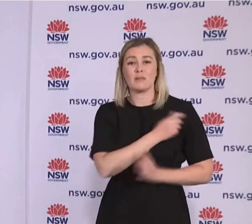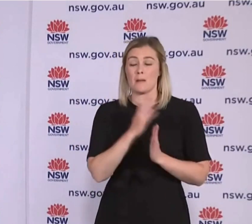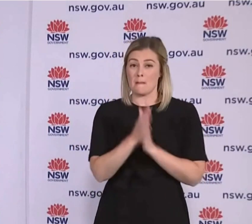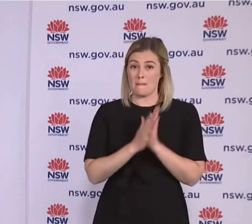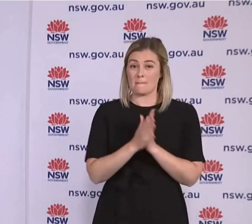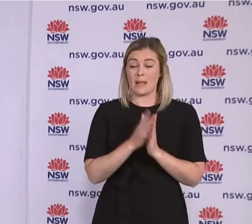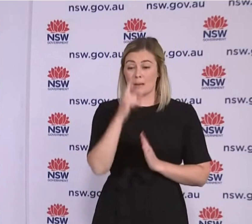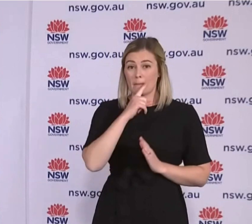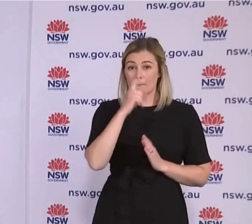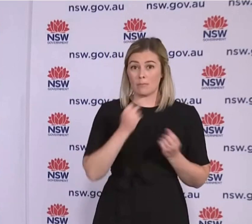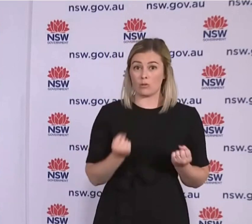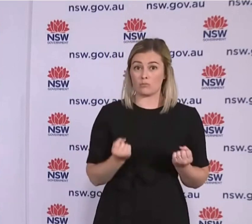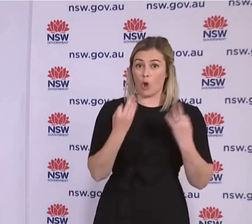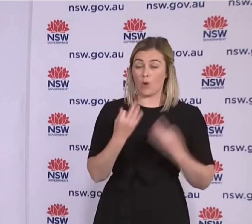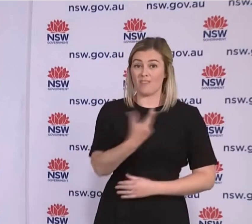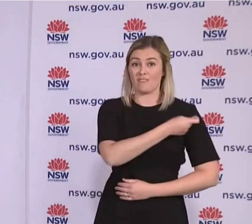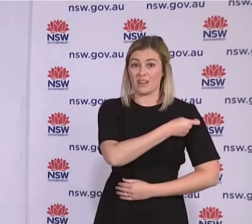able to? Oh, look, can I make it